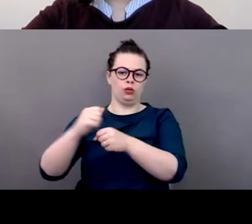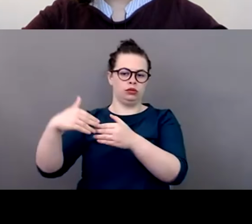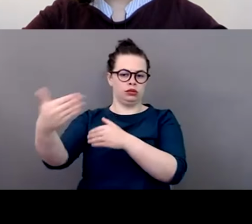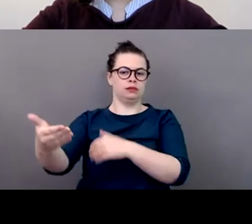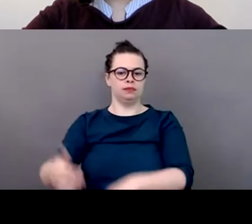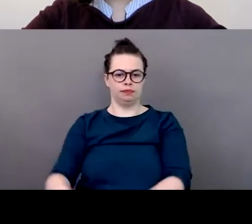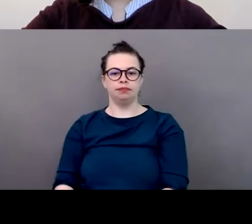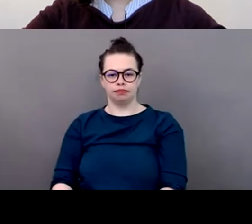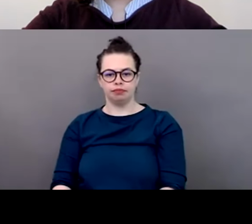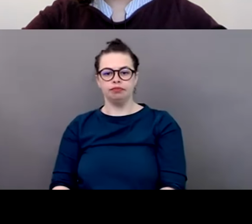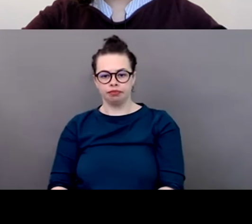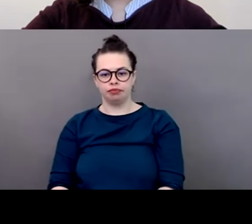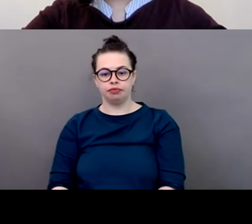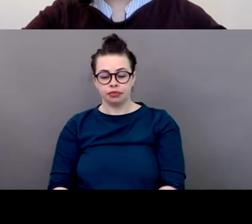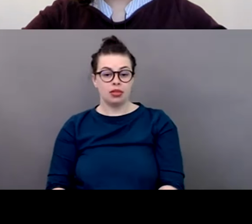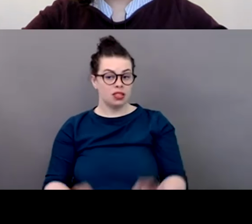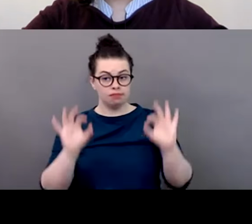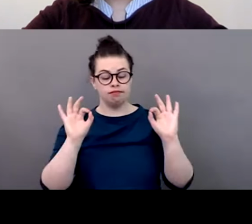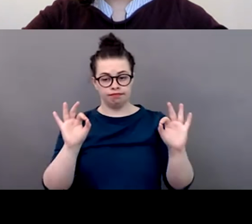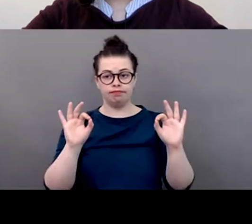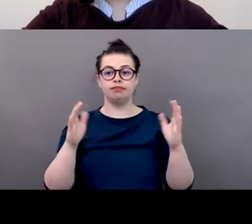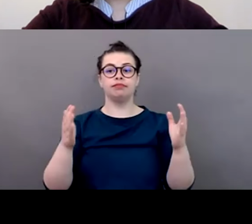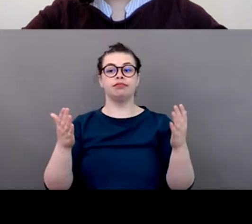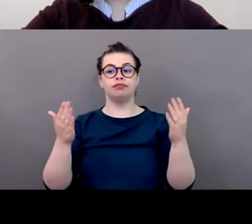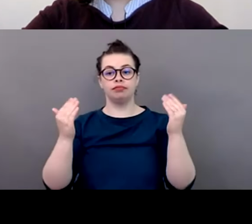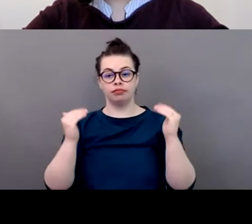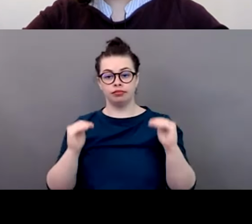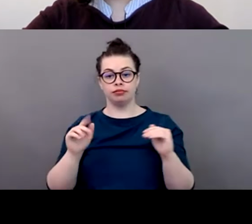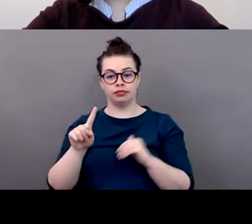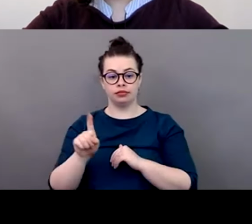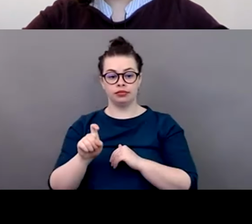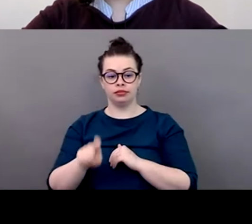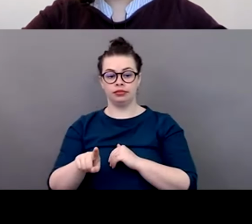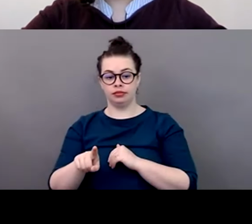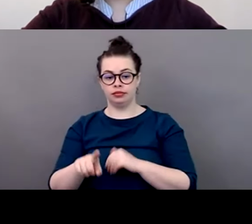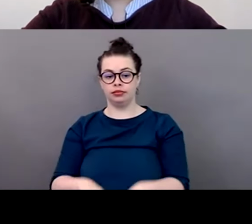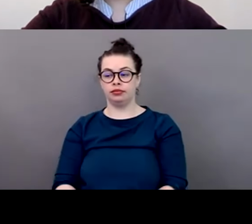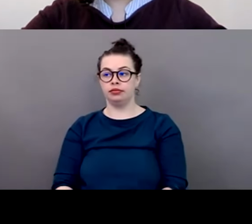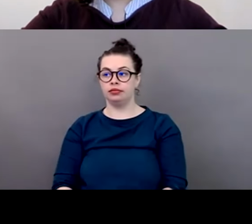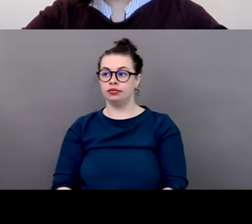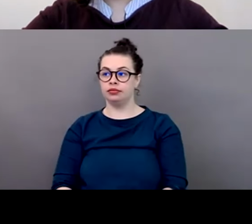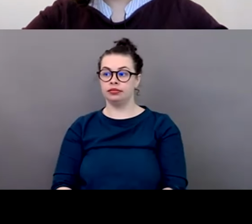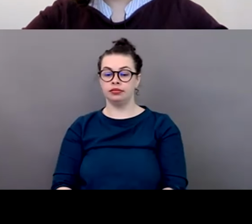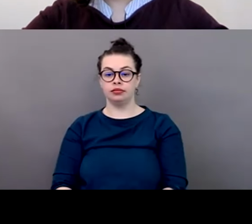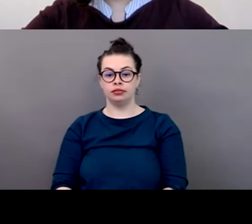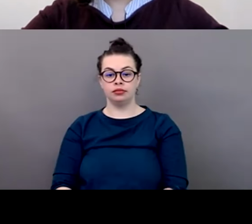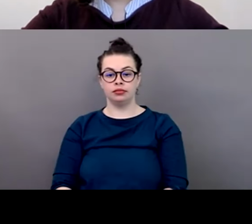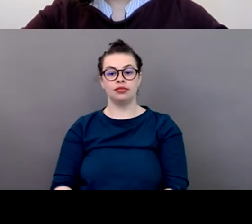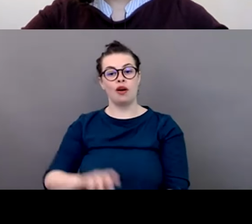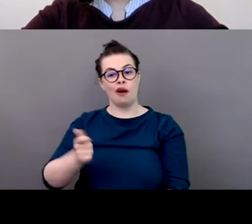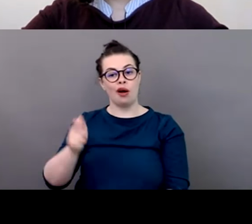Okay, so then let's move to the next question then. It's also from a fellow researcher,